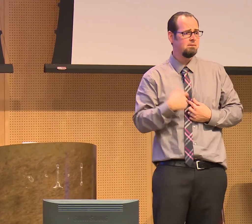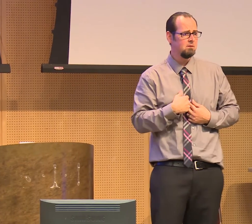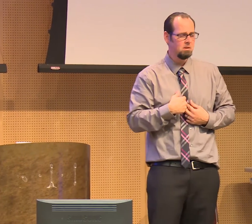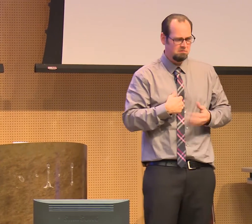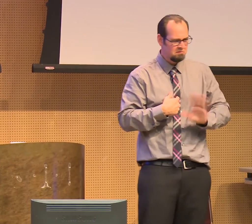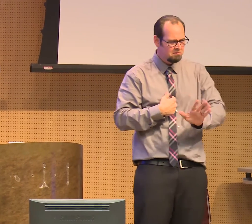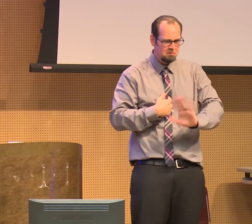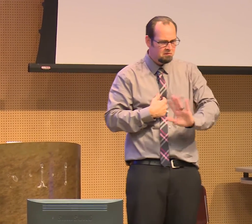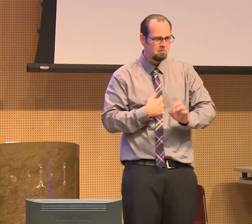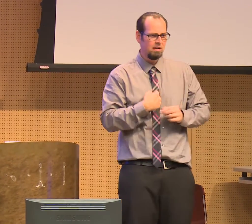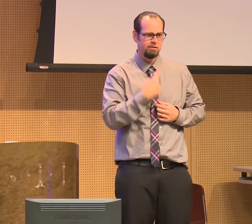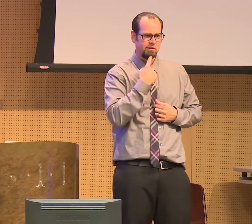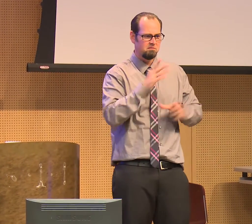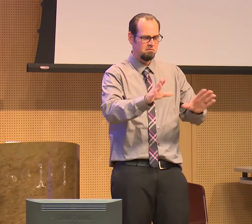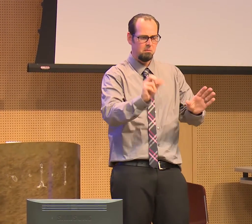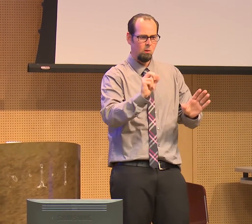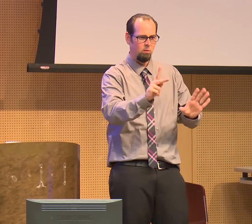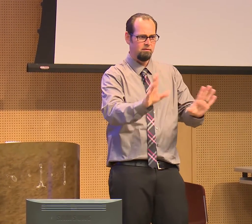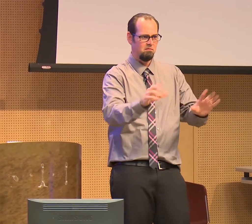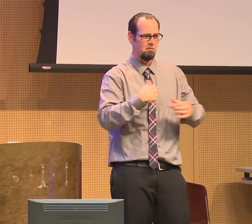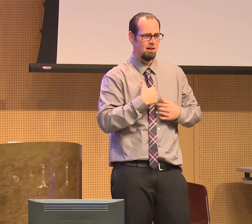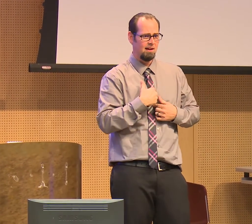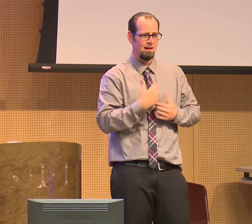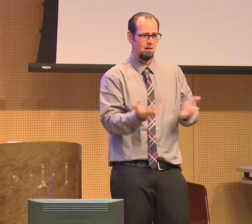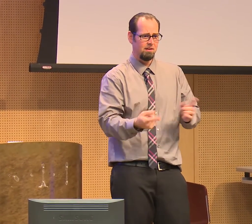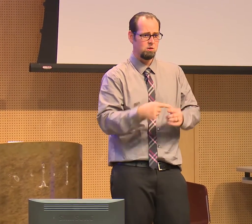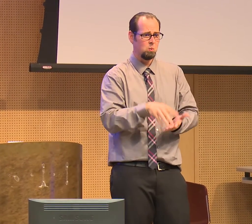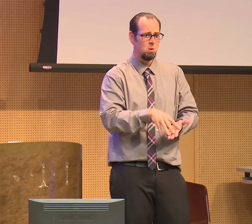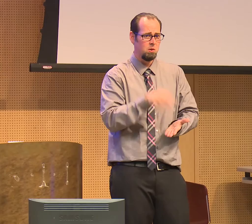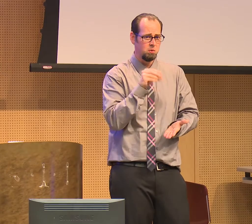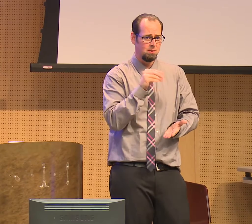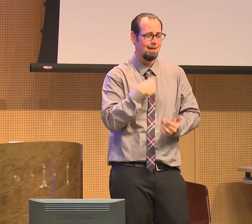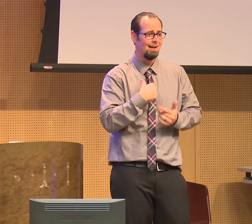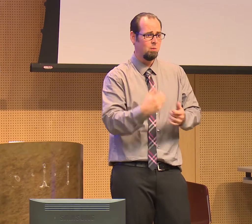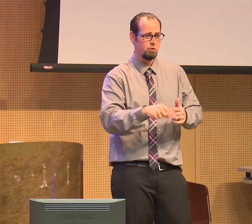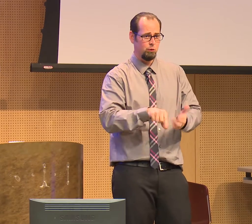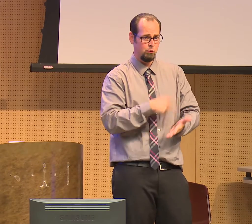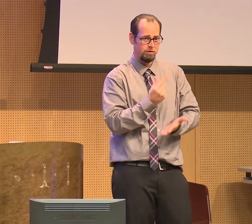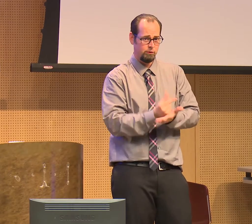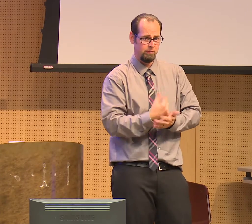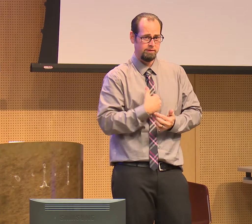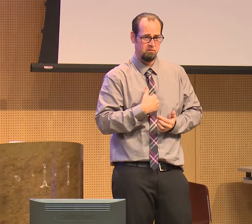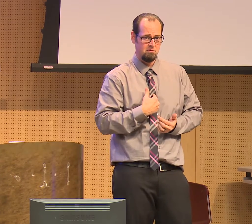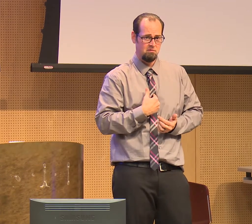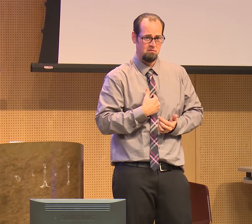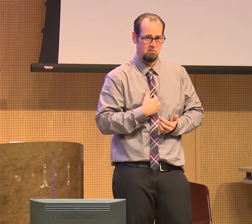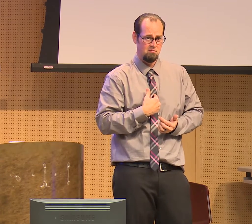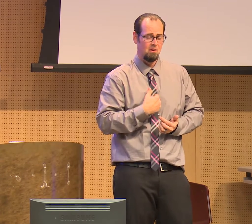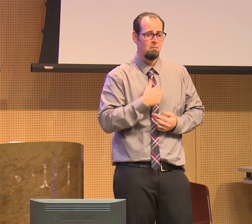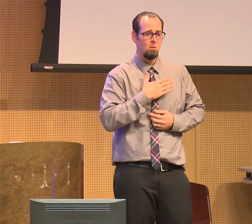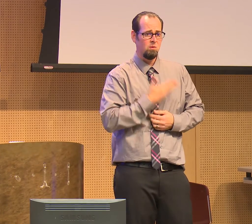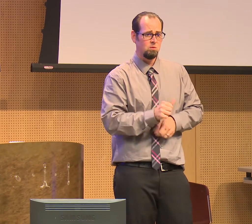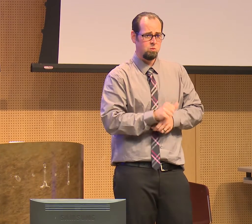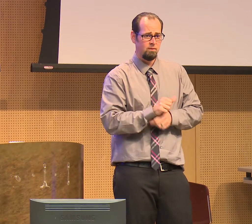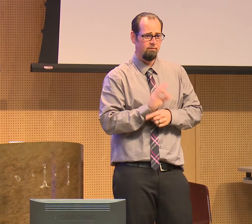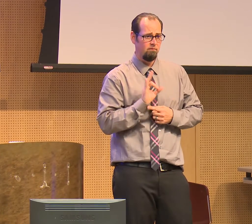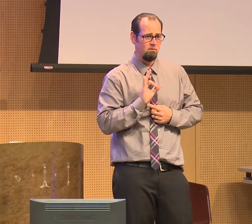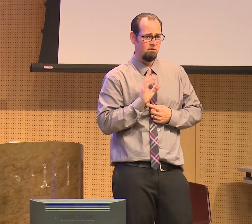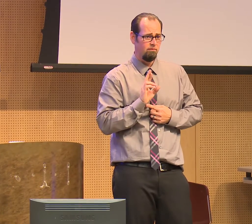He wanted me to leave, and I said no. I didn't want to leave. I wanted to learn. I needed to learn for my